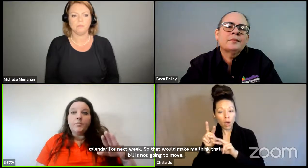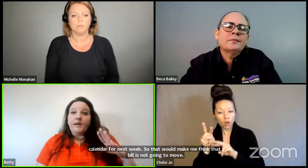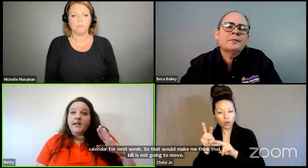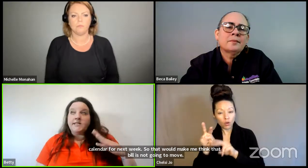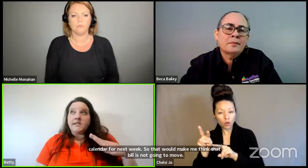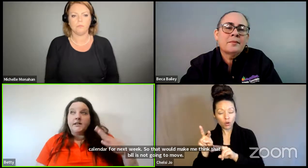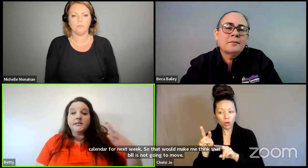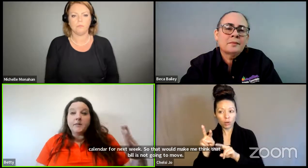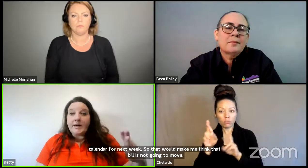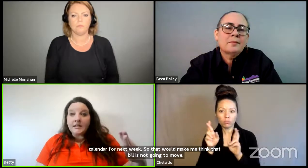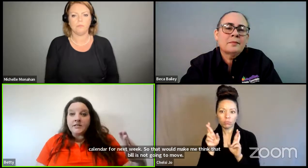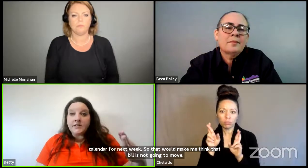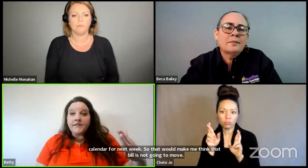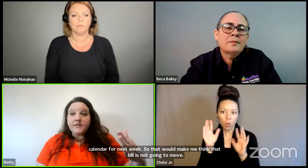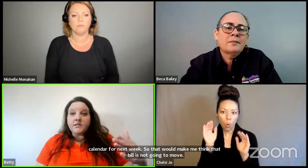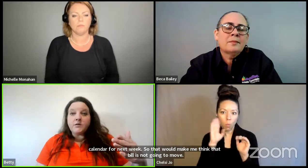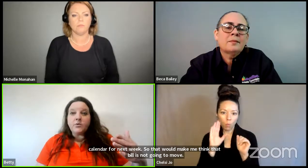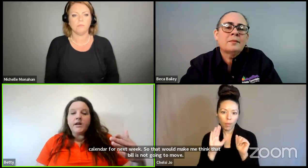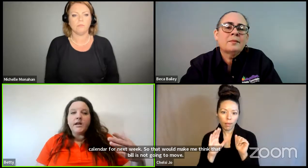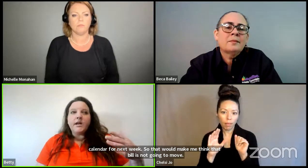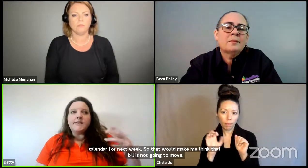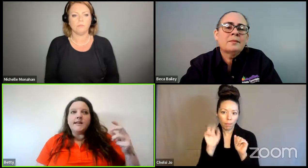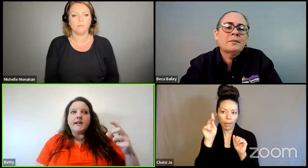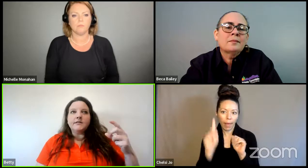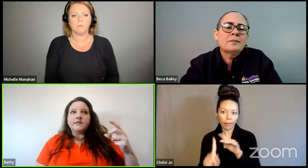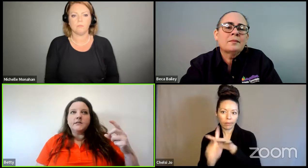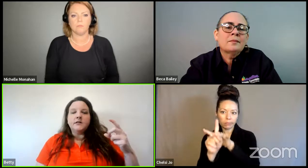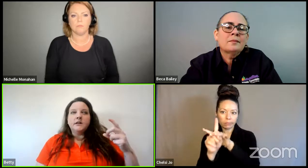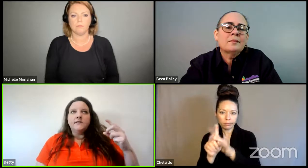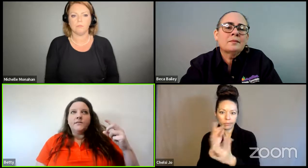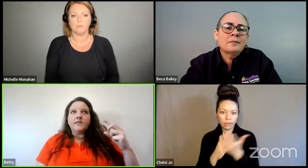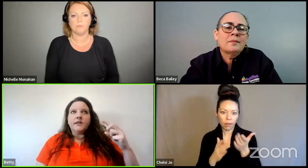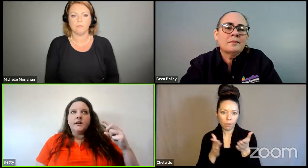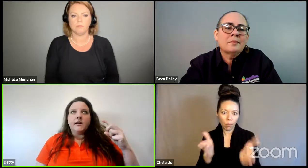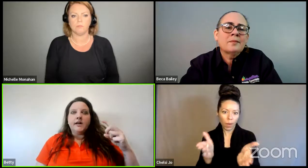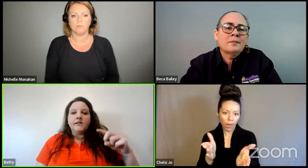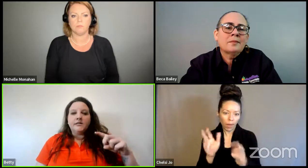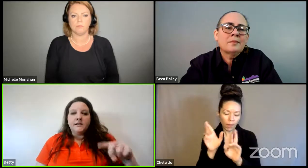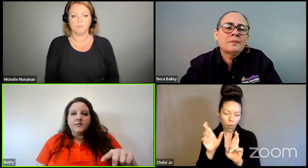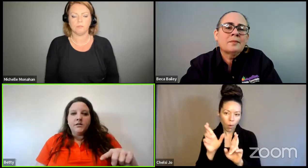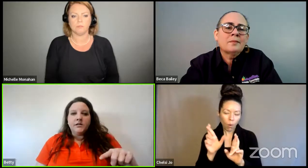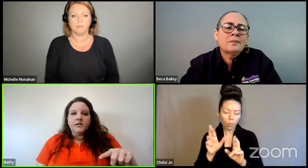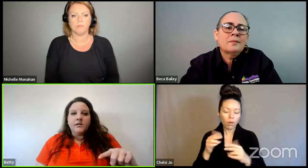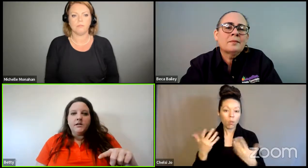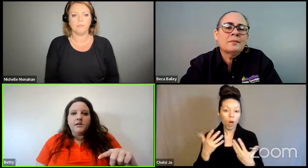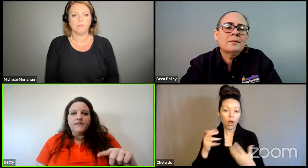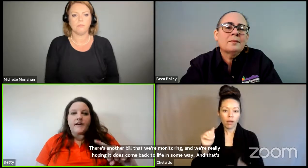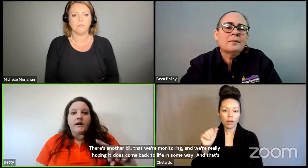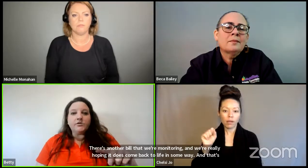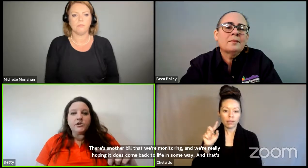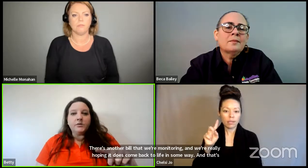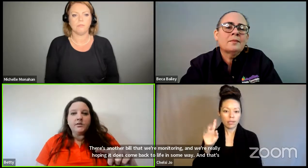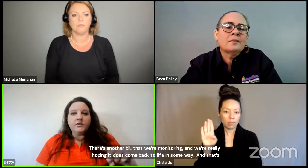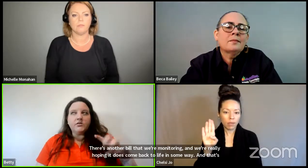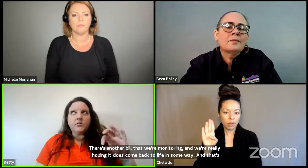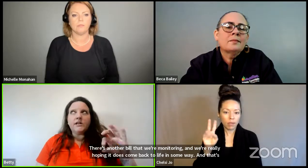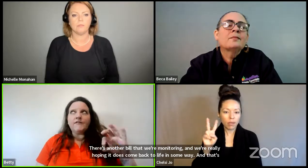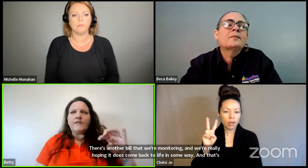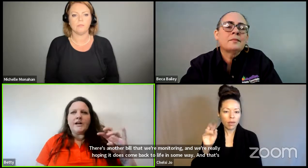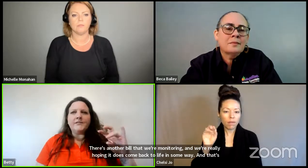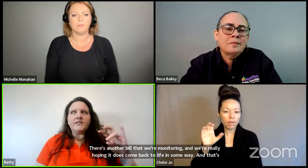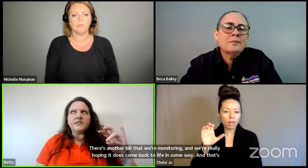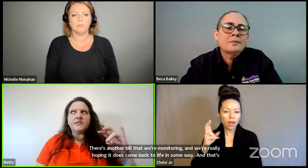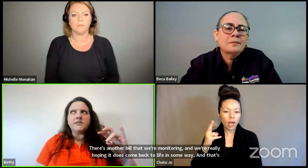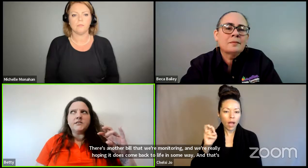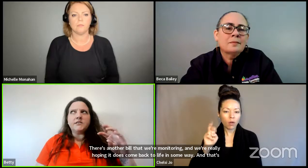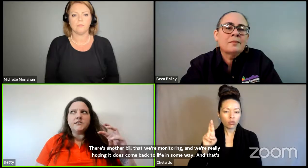really hoping it does come back to life in some way, and that's the ASDB voucher bill